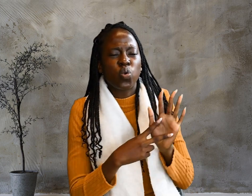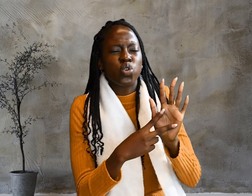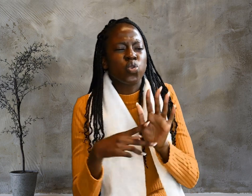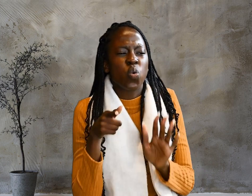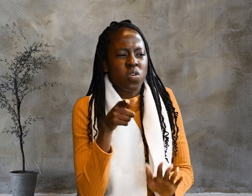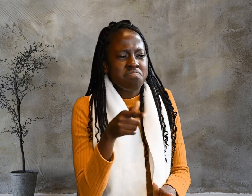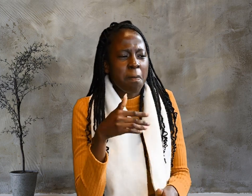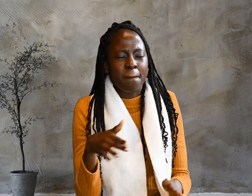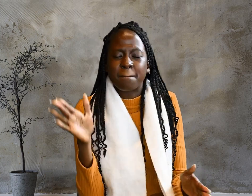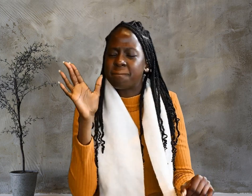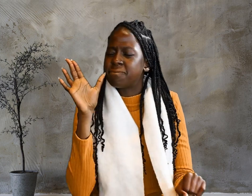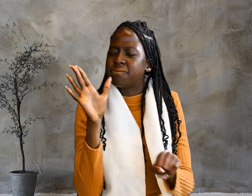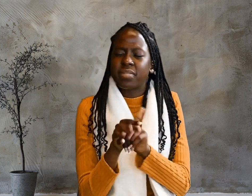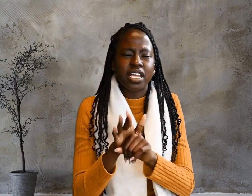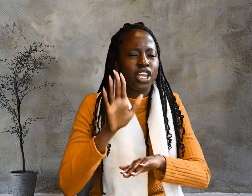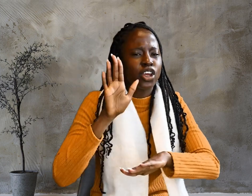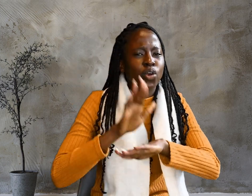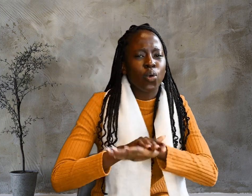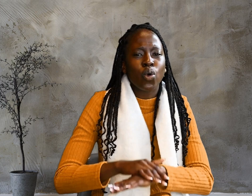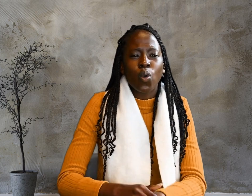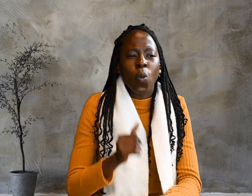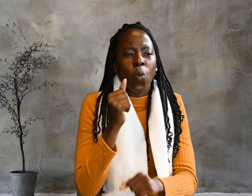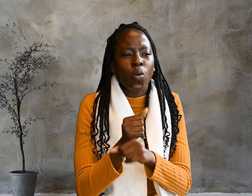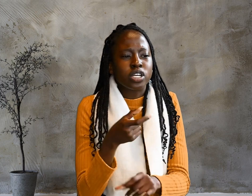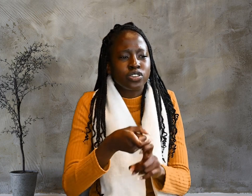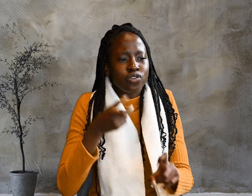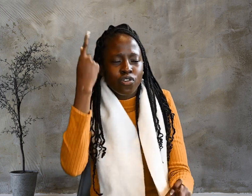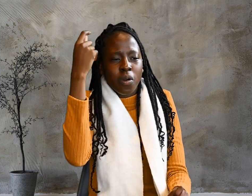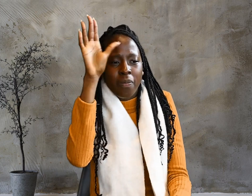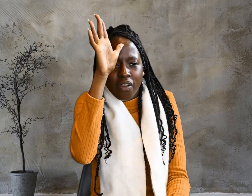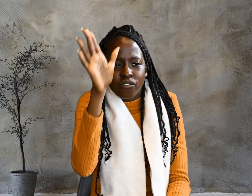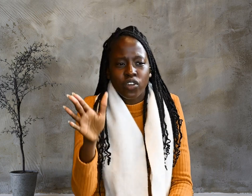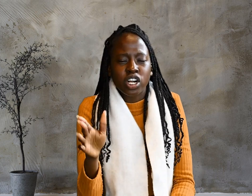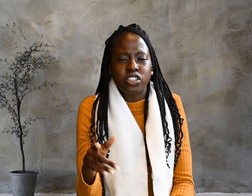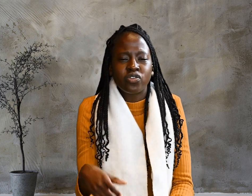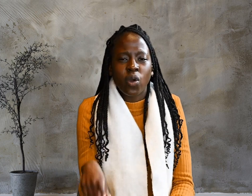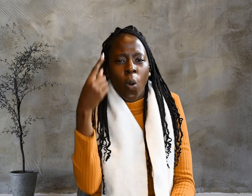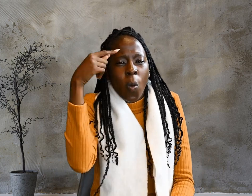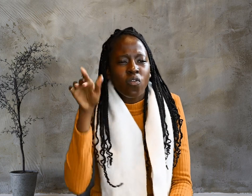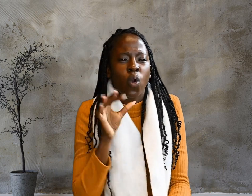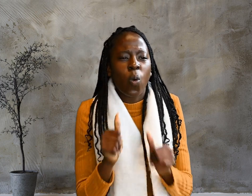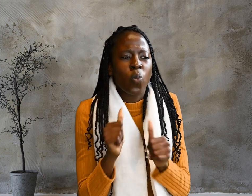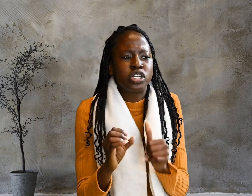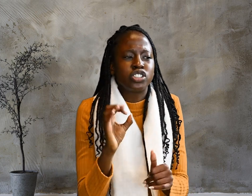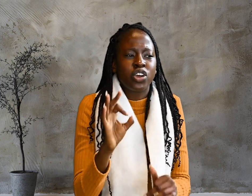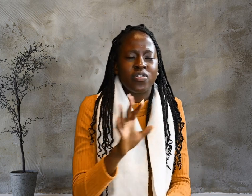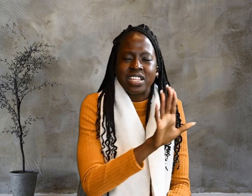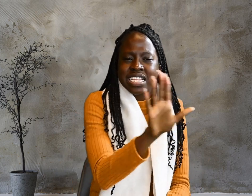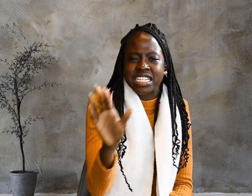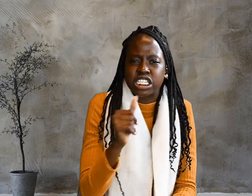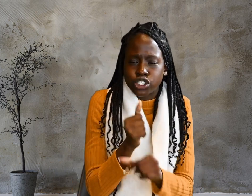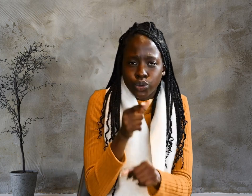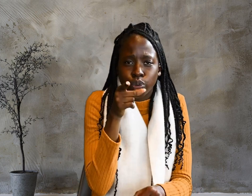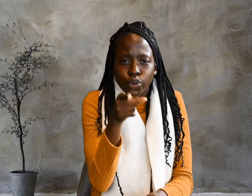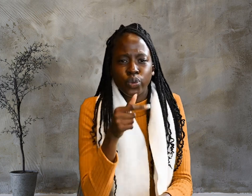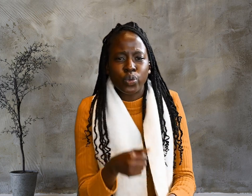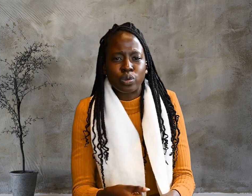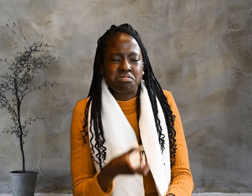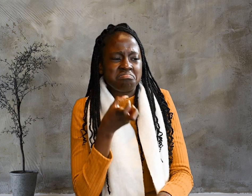you many good works from the Father. For which of these do you stone me?" "We